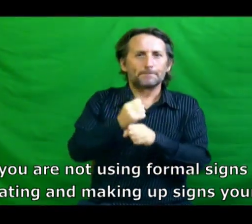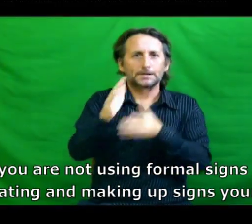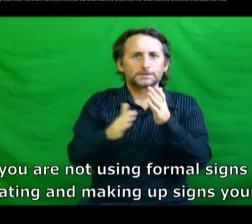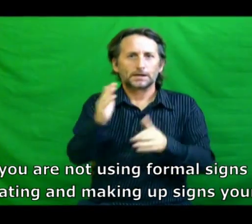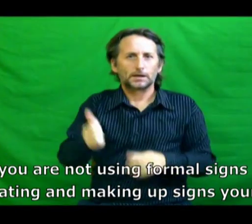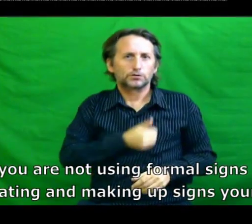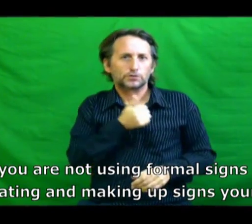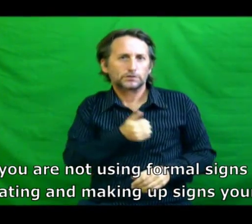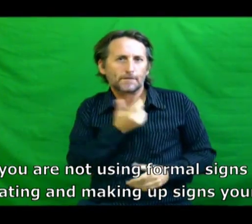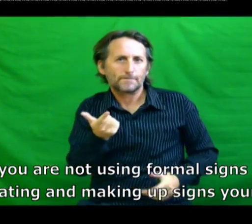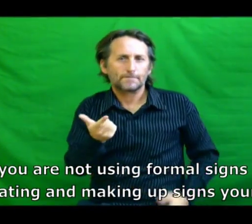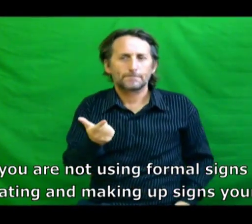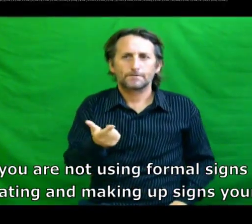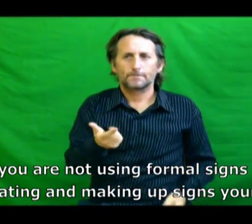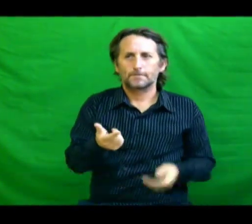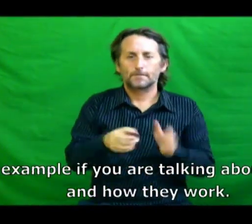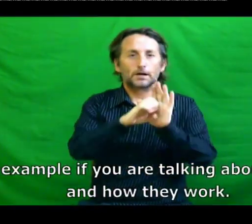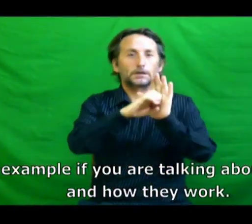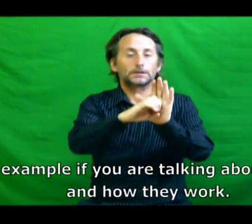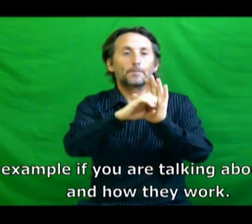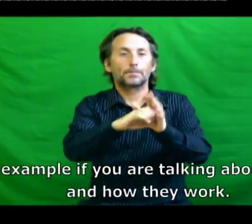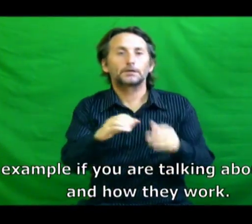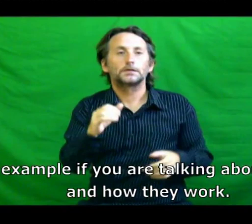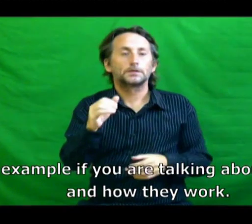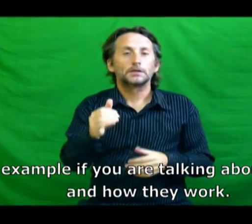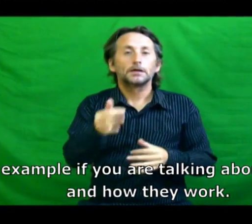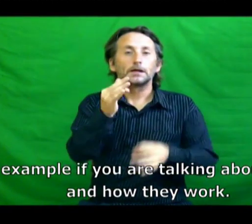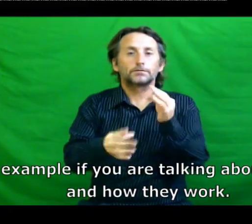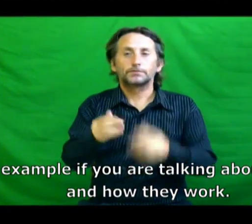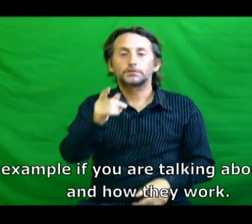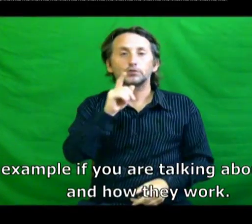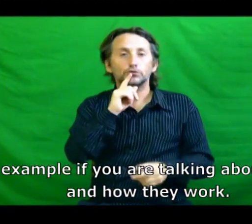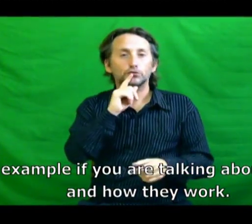For example, if you're talking about lights and how they work,